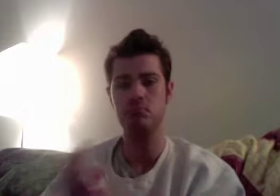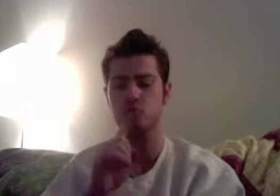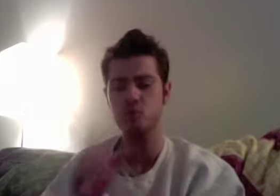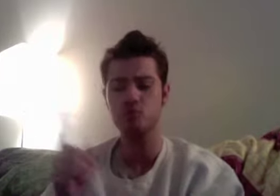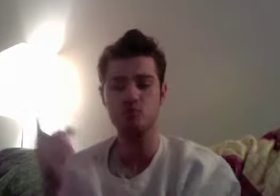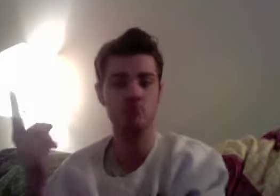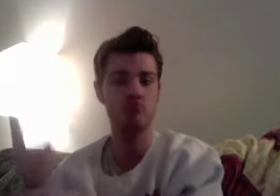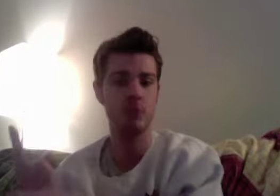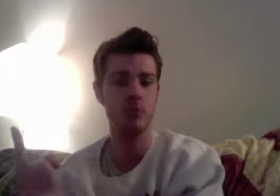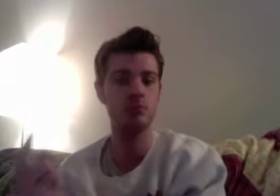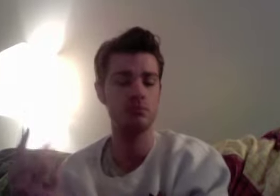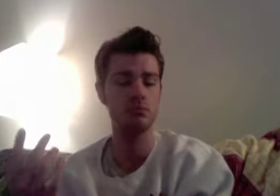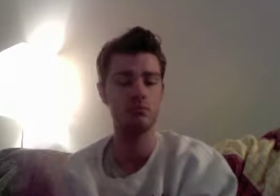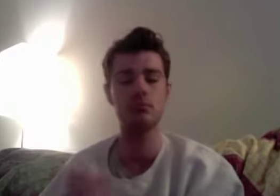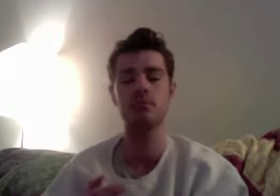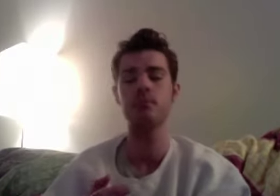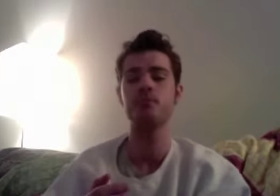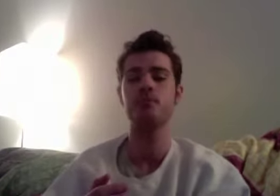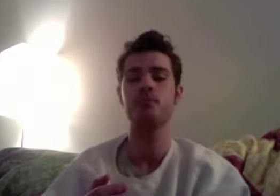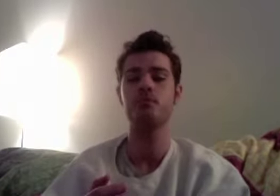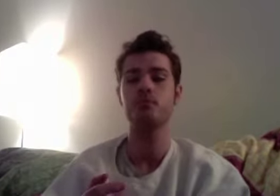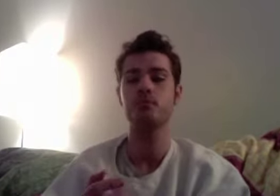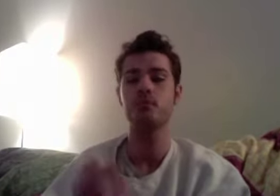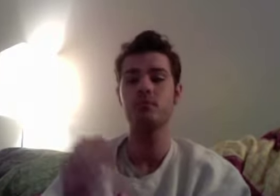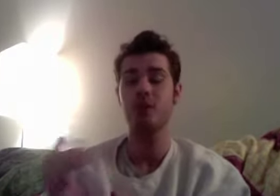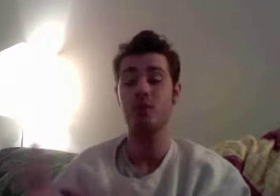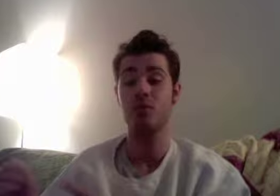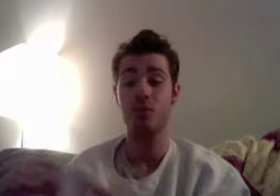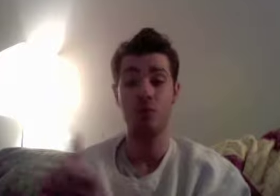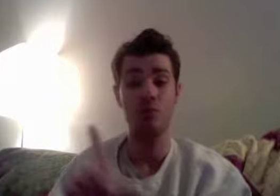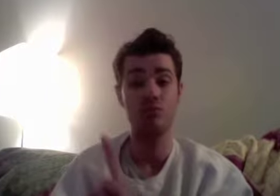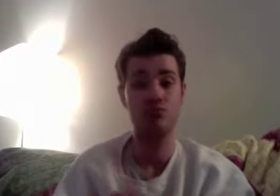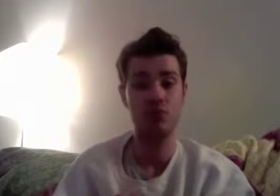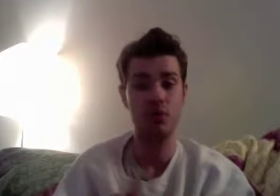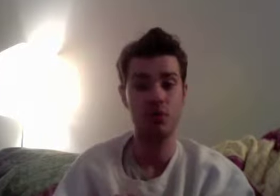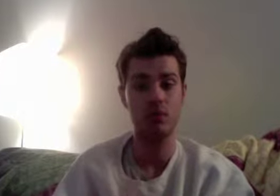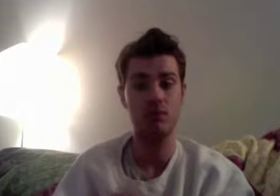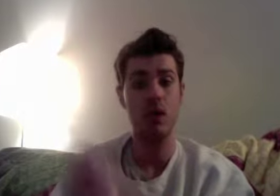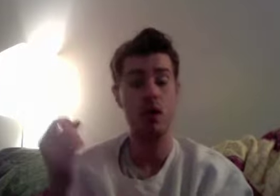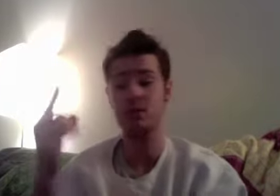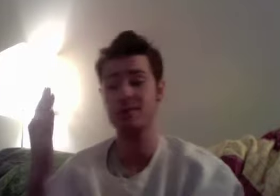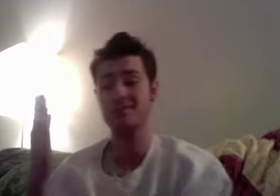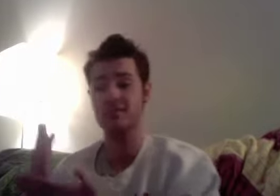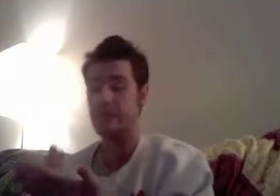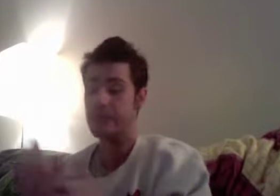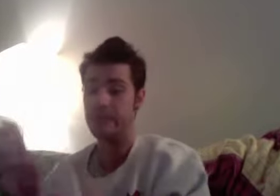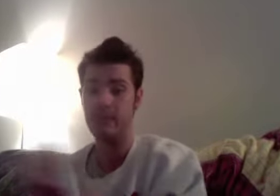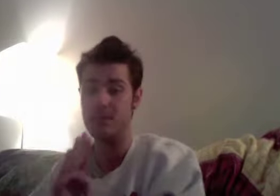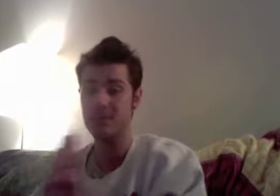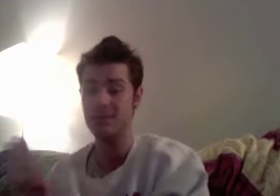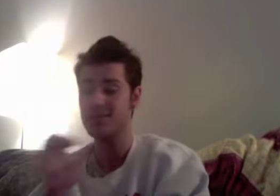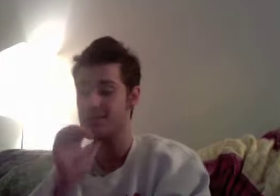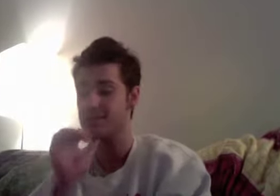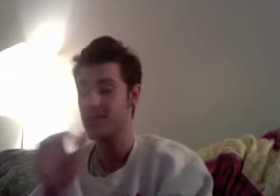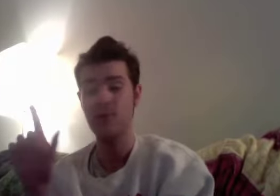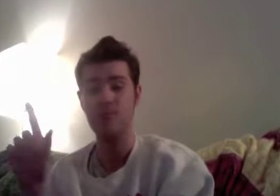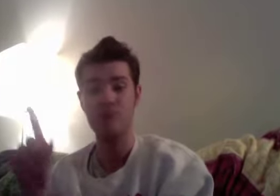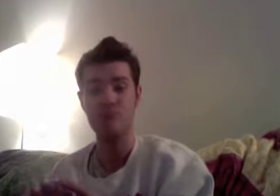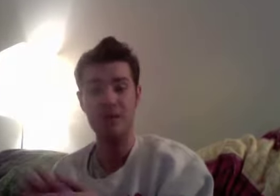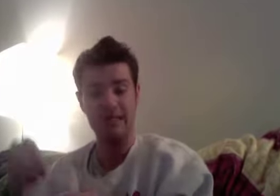error. Then you go to the printer, if that's where you do it. Some corporations now do not actually print their checks in their own place of business. They'll often have